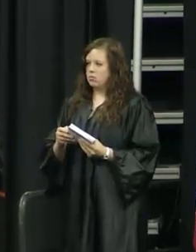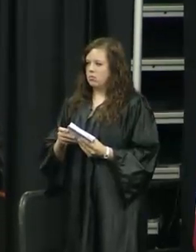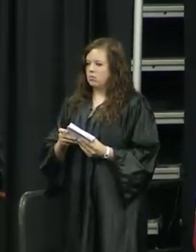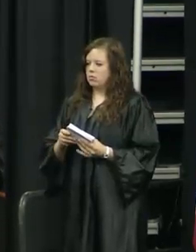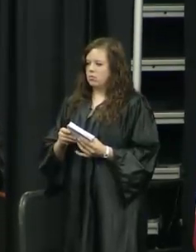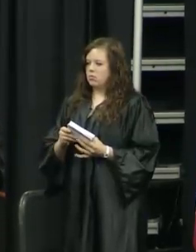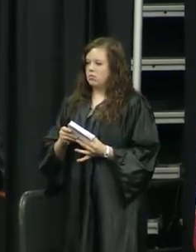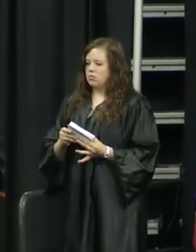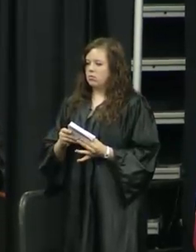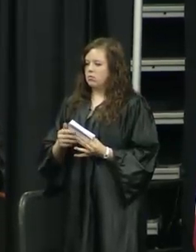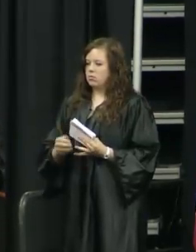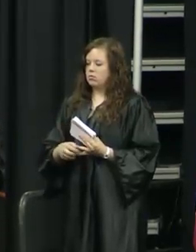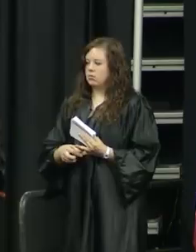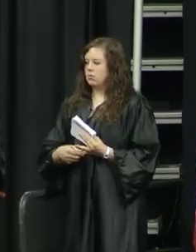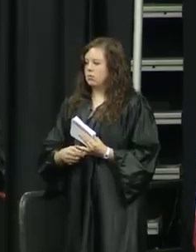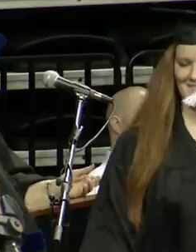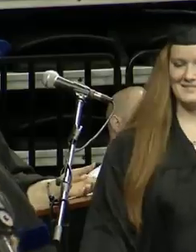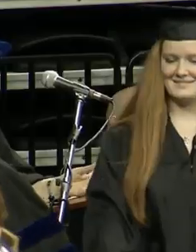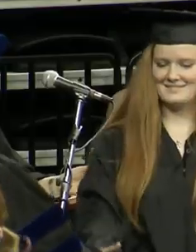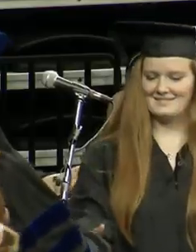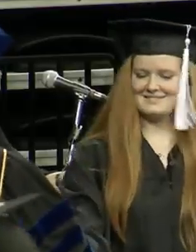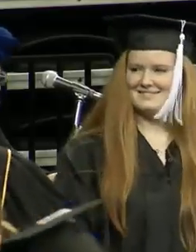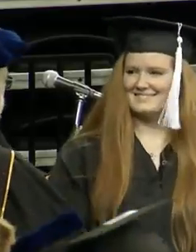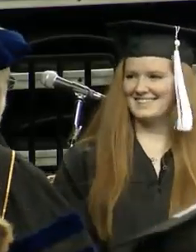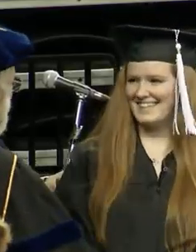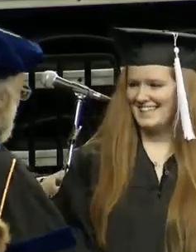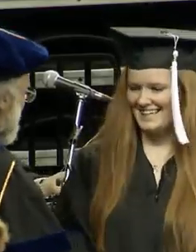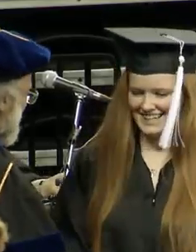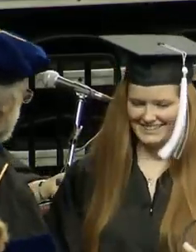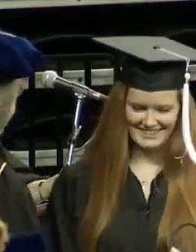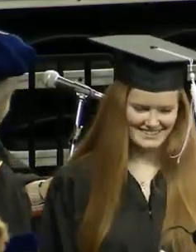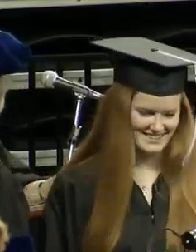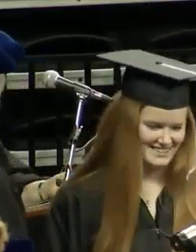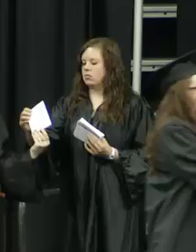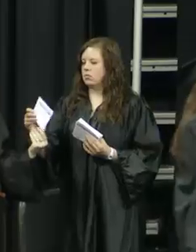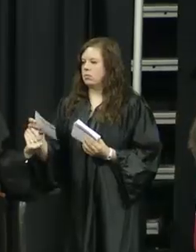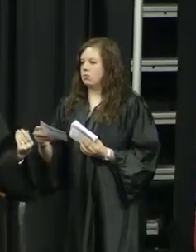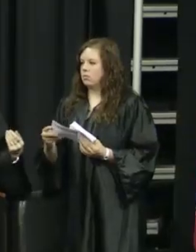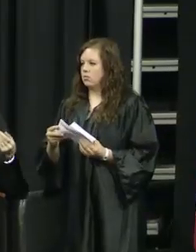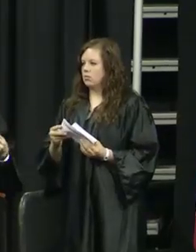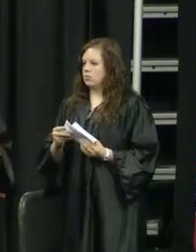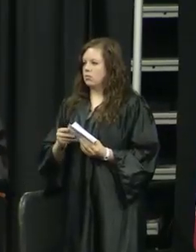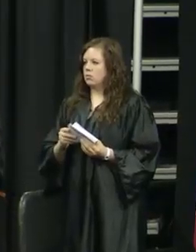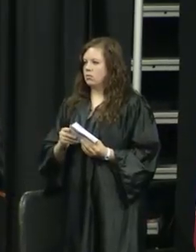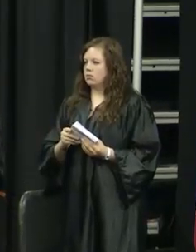Aaron P. O'Donnell. Vanessa Christensen.